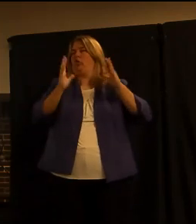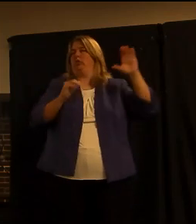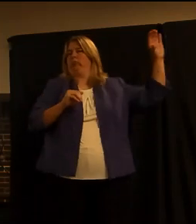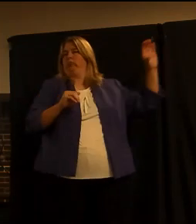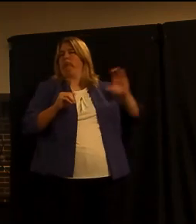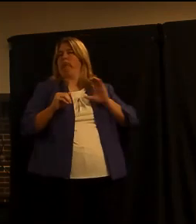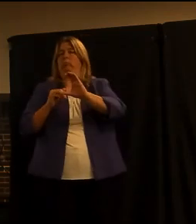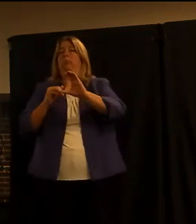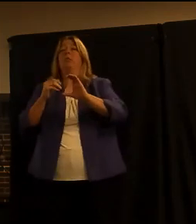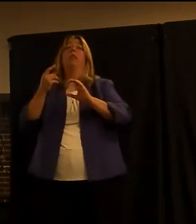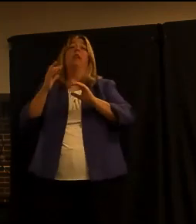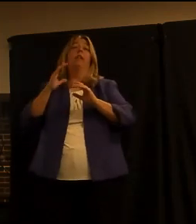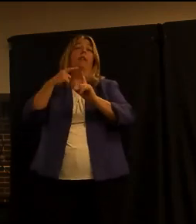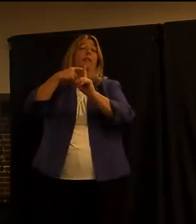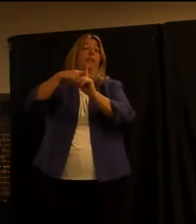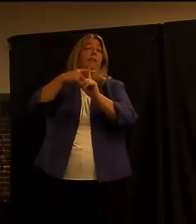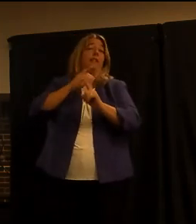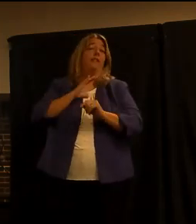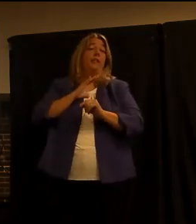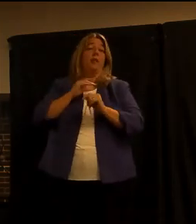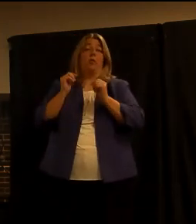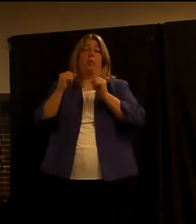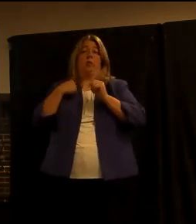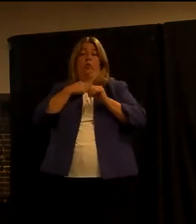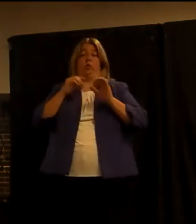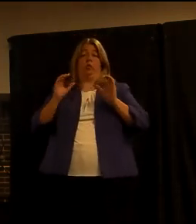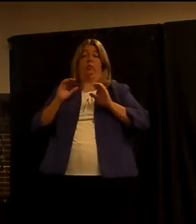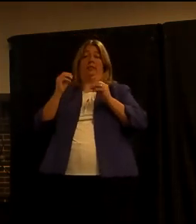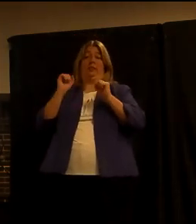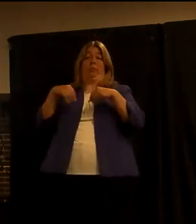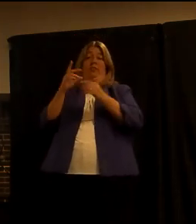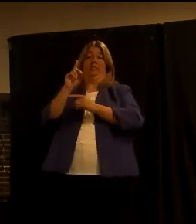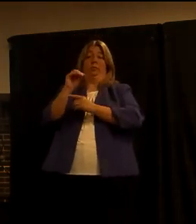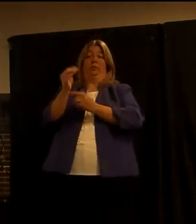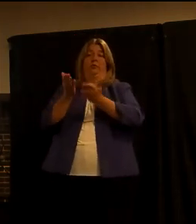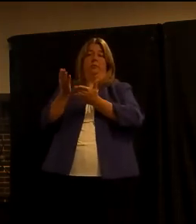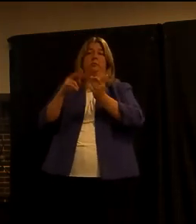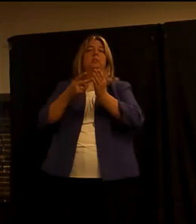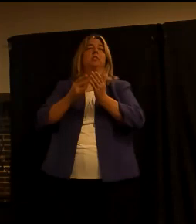for providing this service. There is already funding for that. The